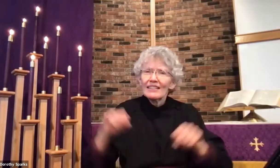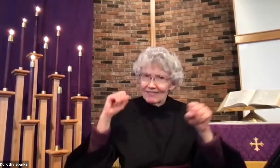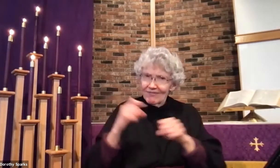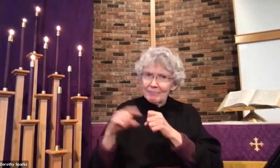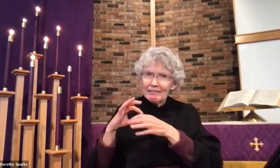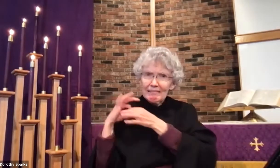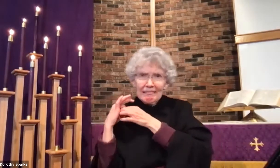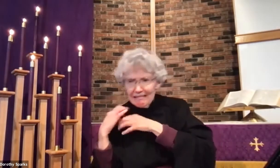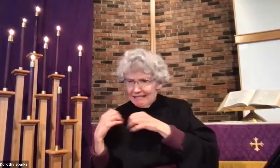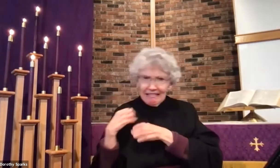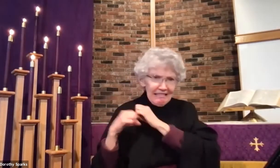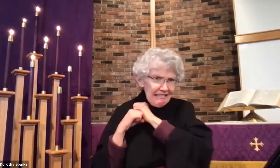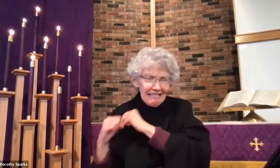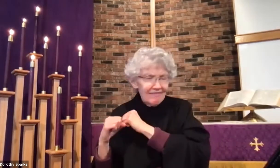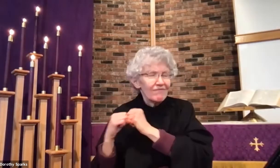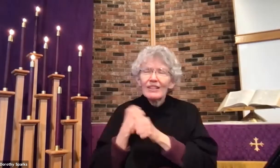continues to give us peace